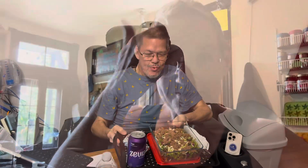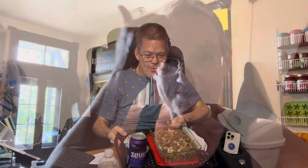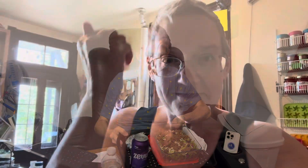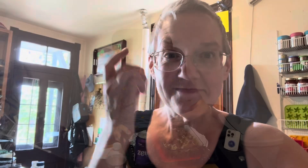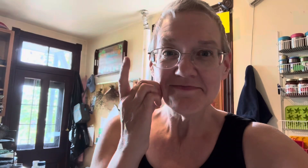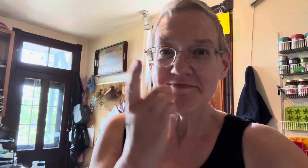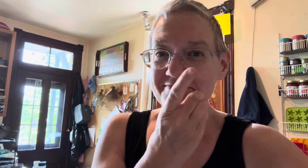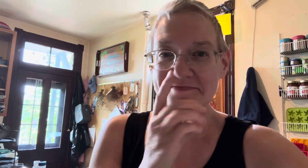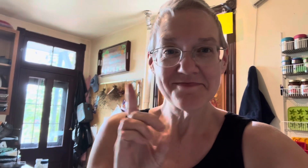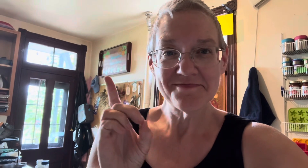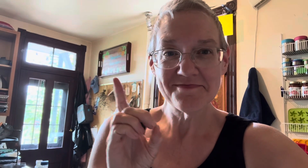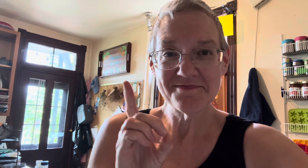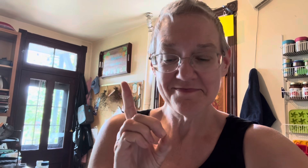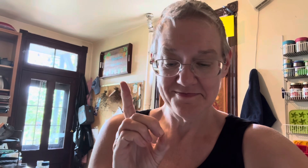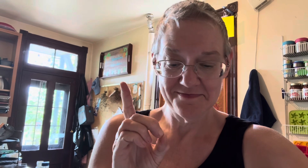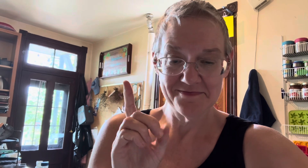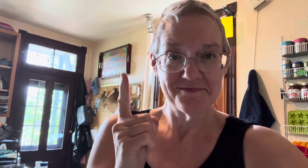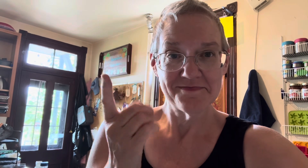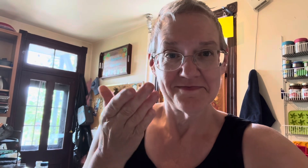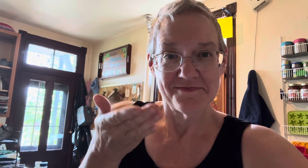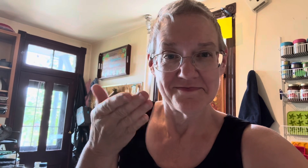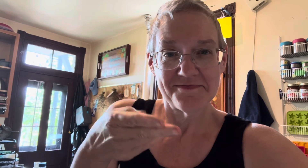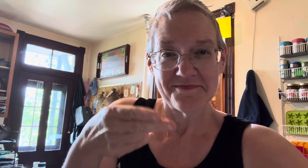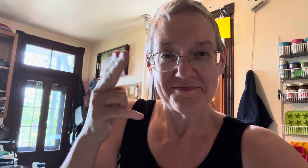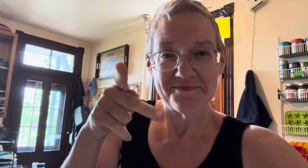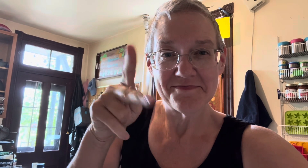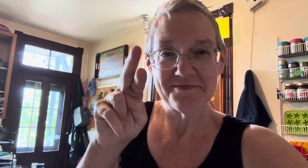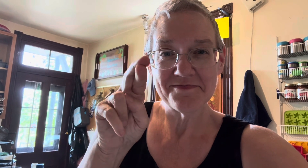I forgot Dale's dessert is